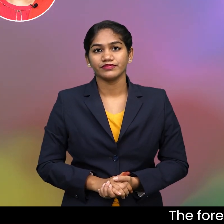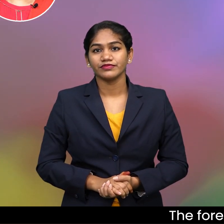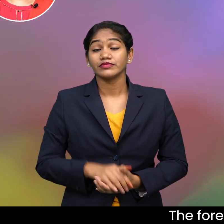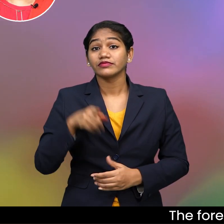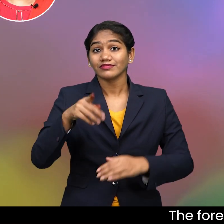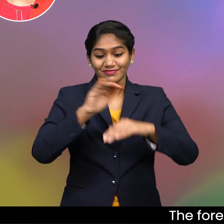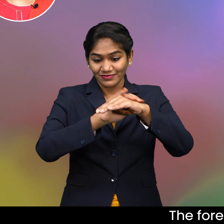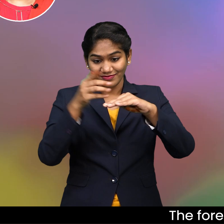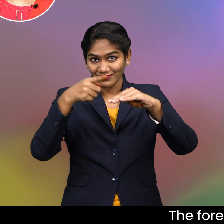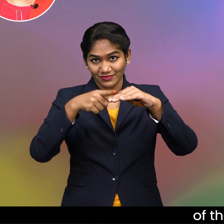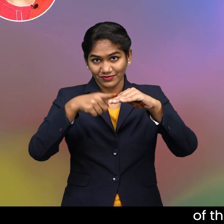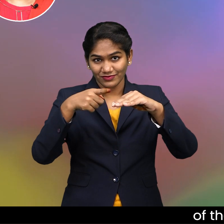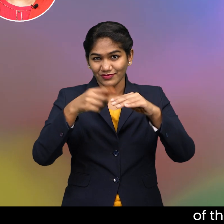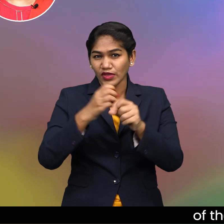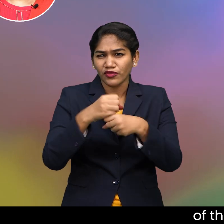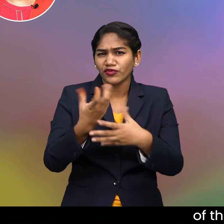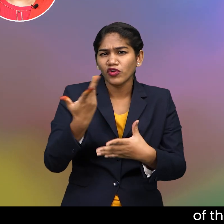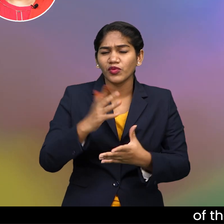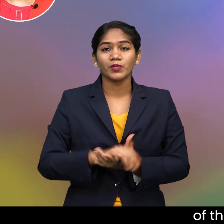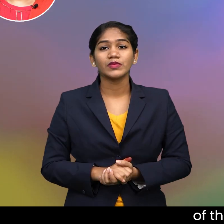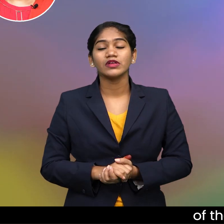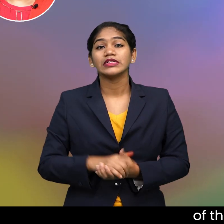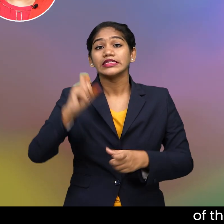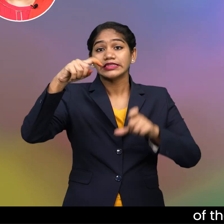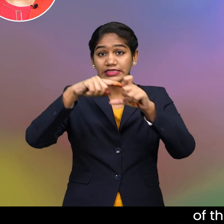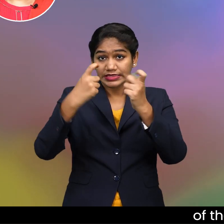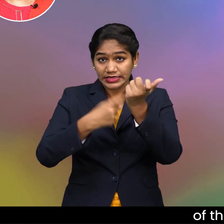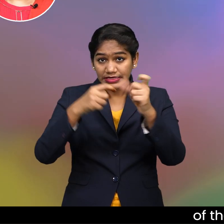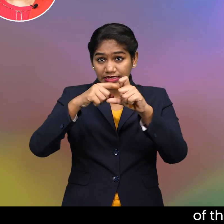The forebrain is formed of the cerebrum